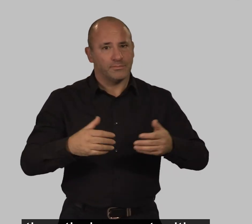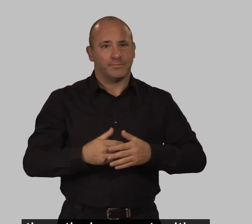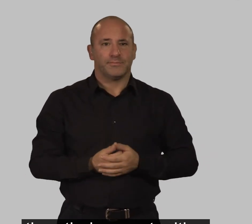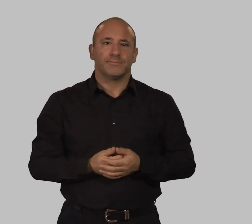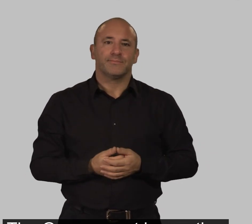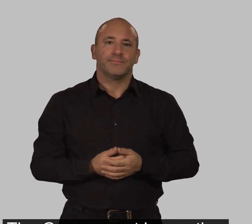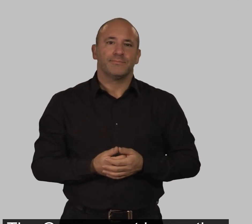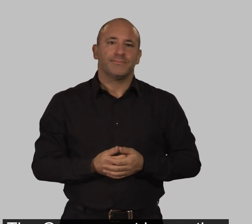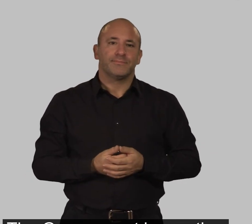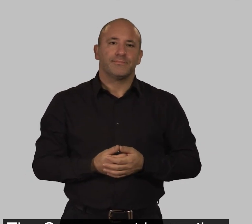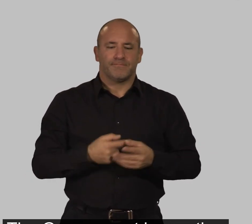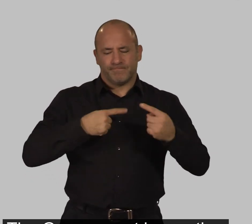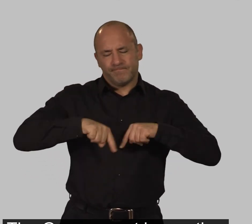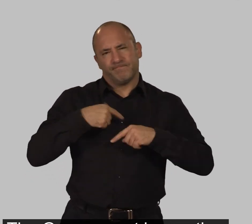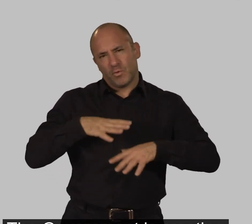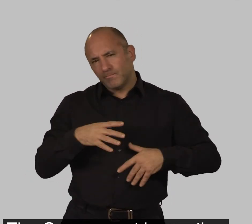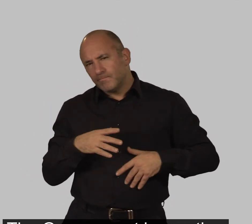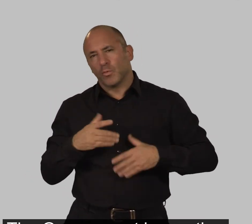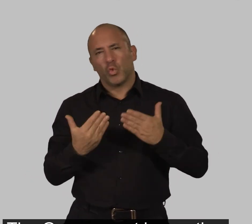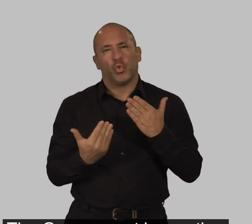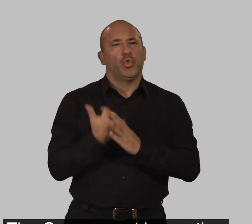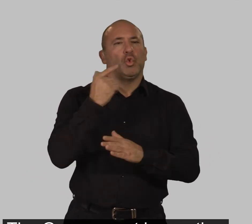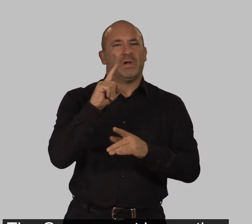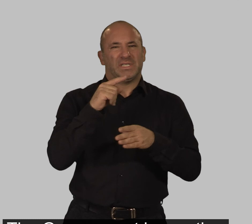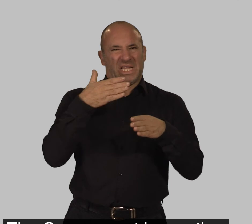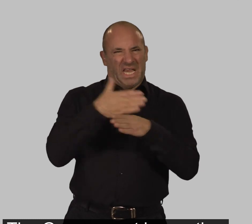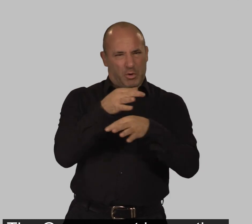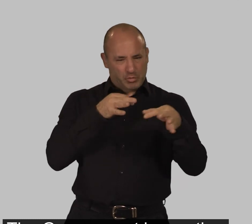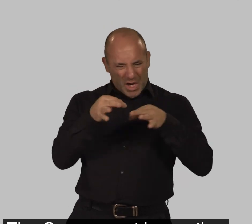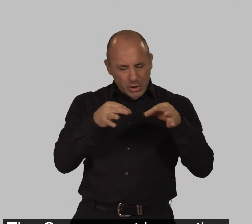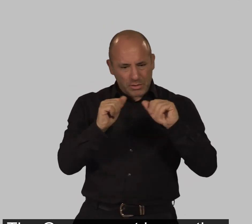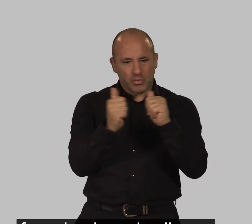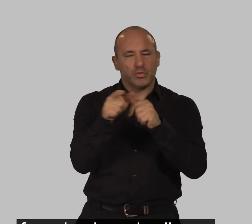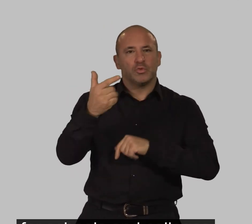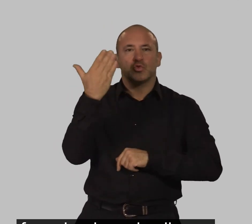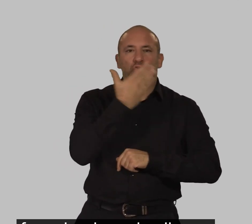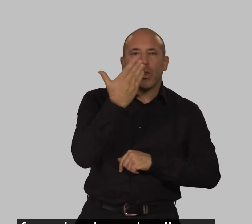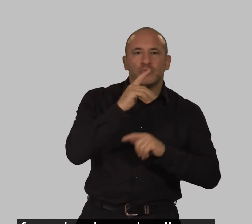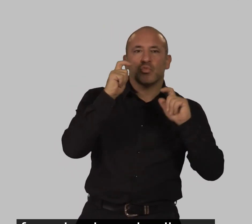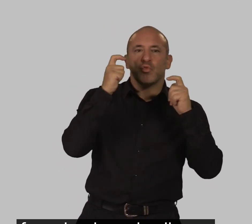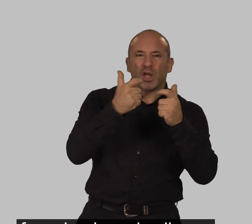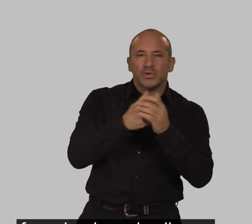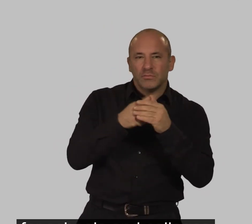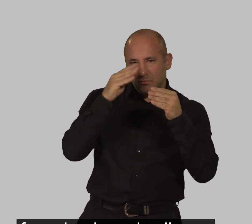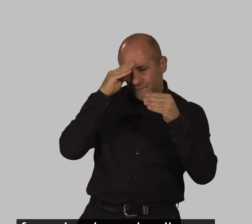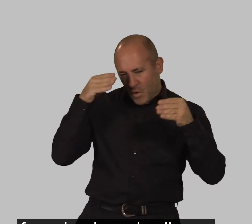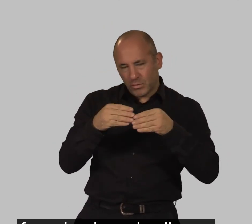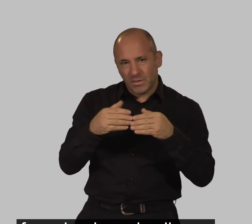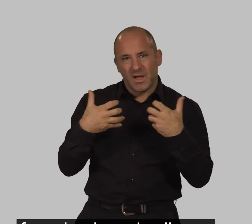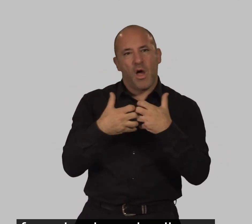The government is creating a new careers strategy for schools and colleges which focuses on social